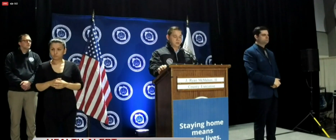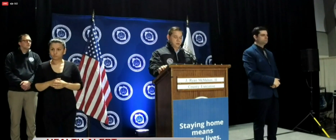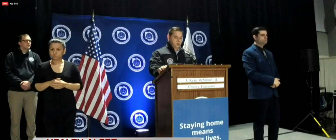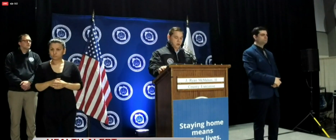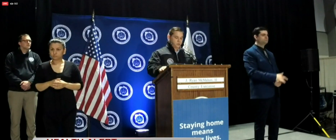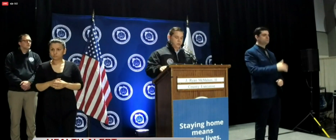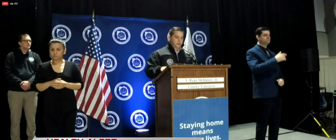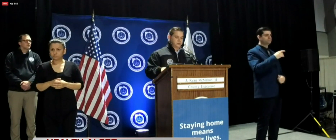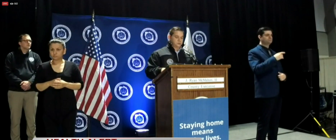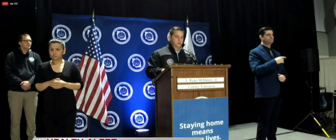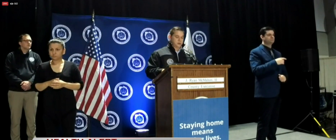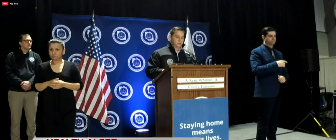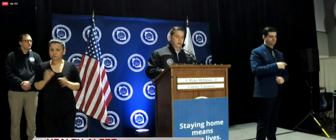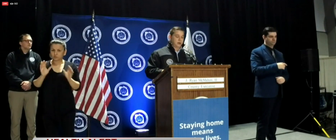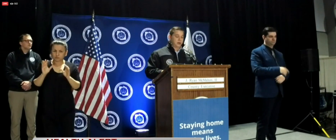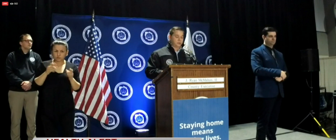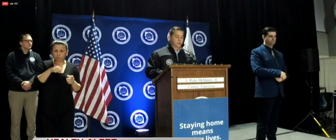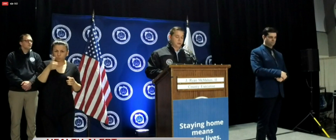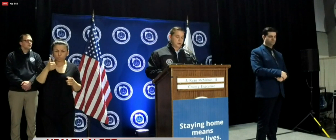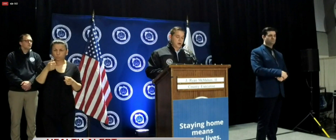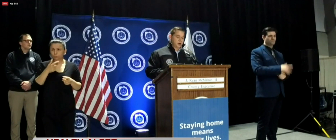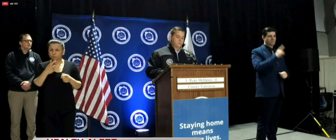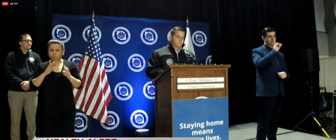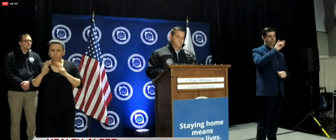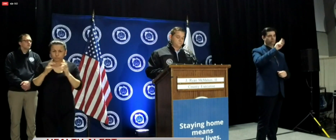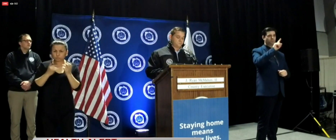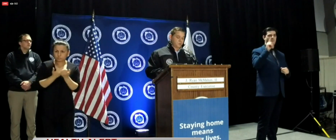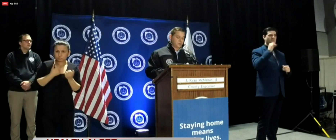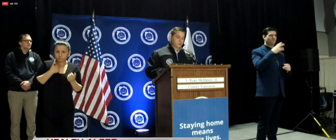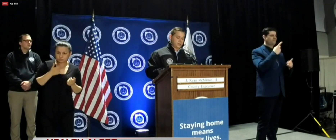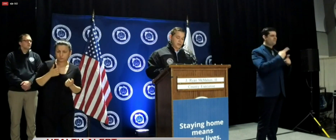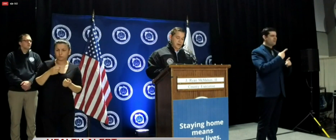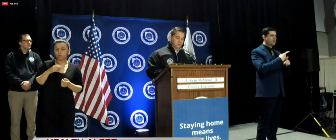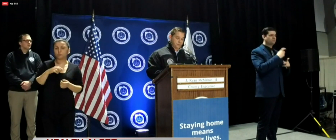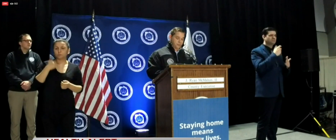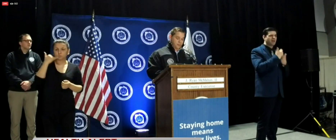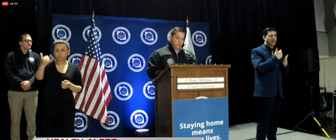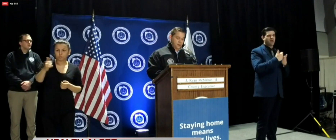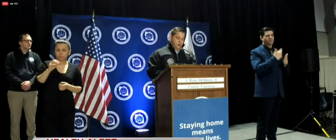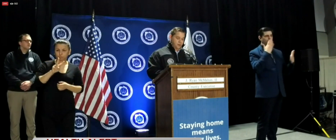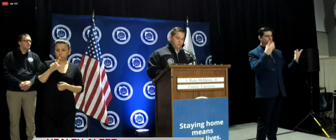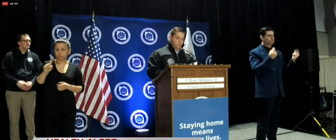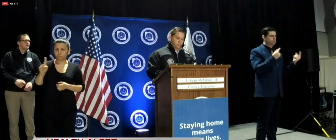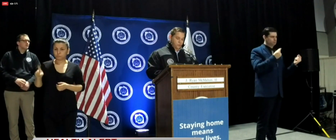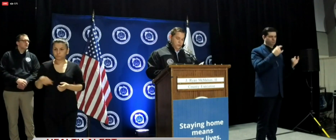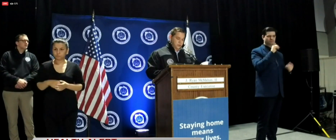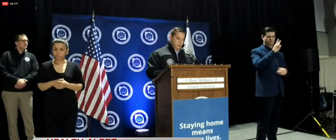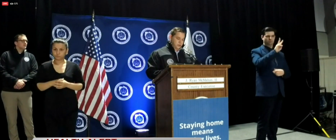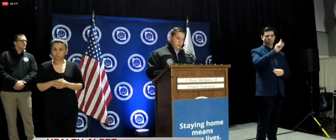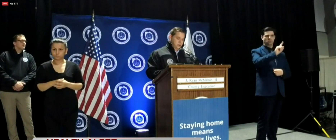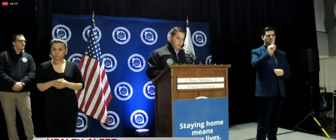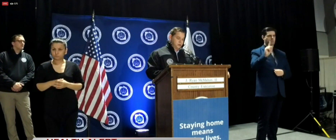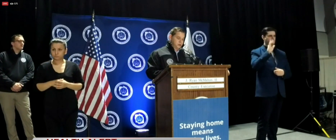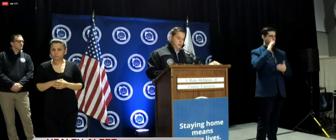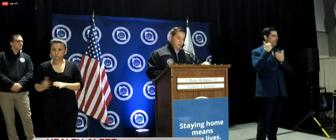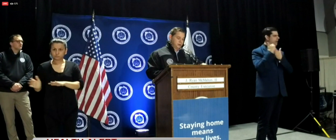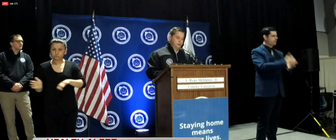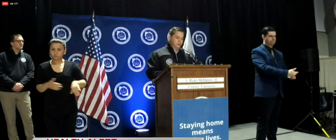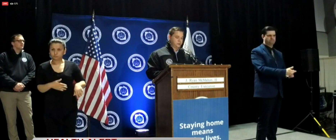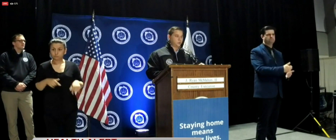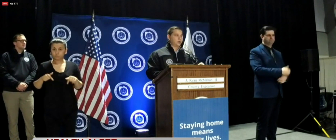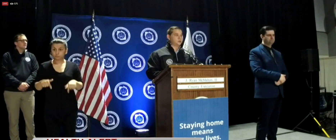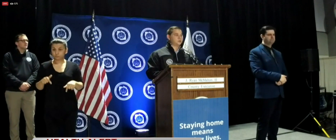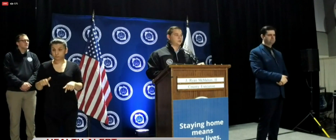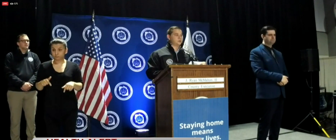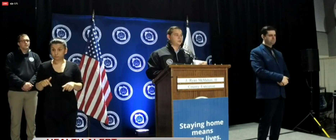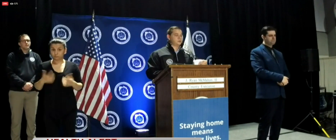strategies related to mental health. Saying that, we can certainly take